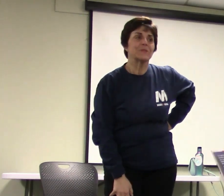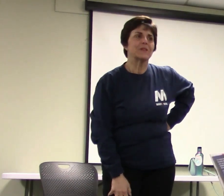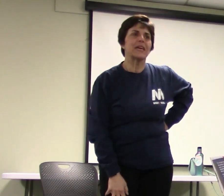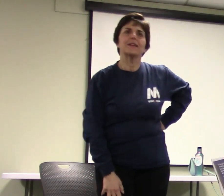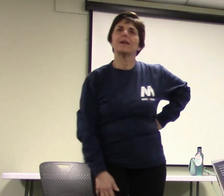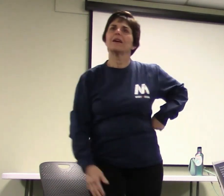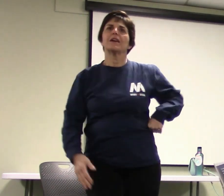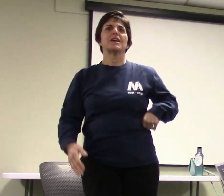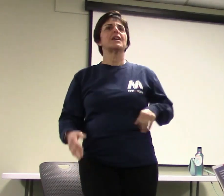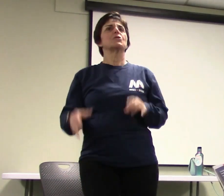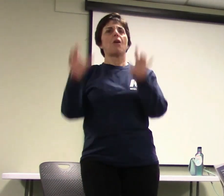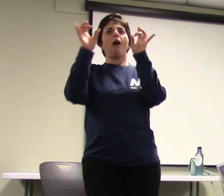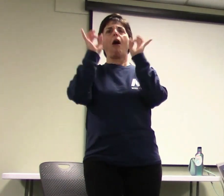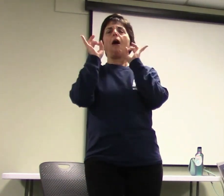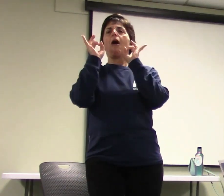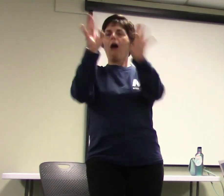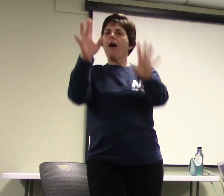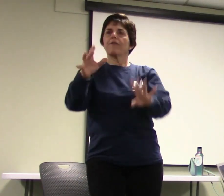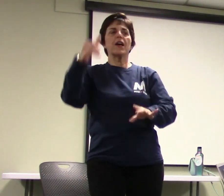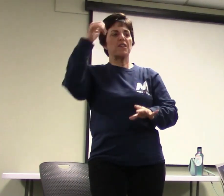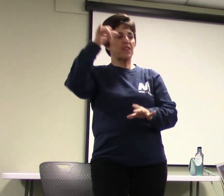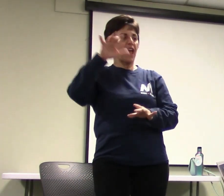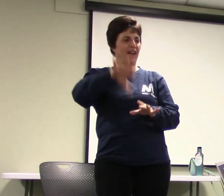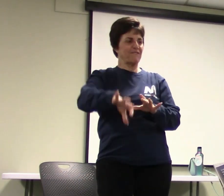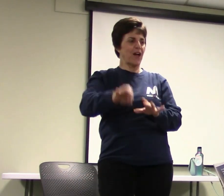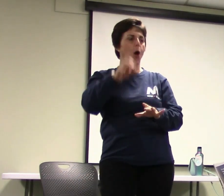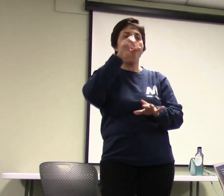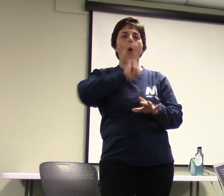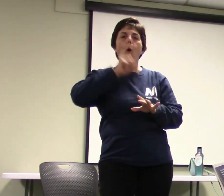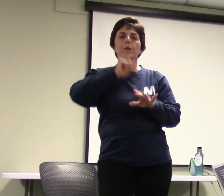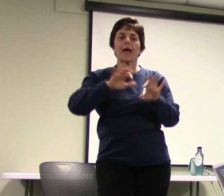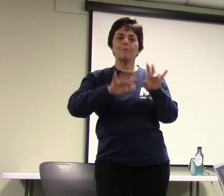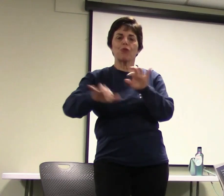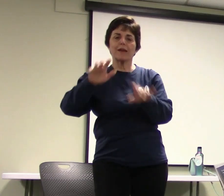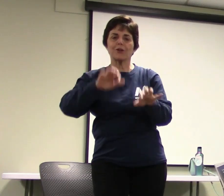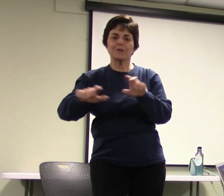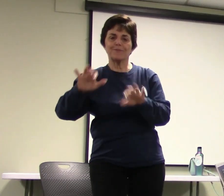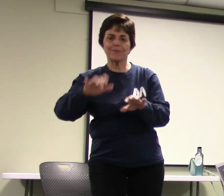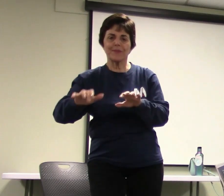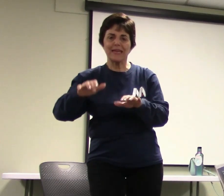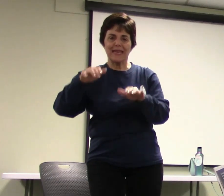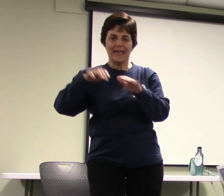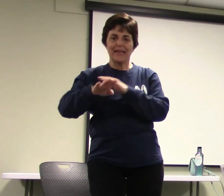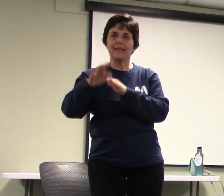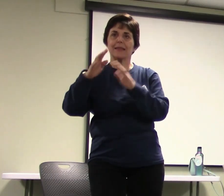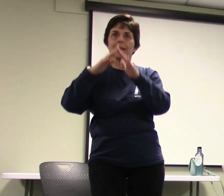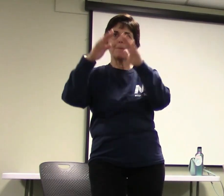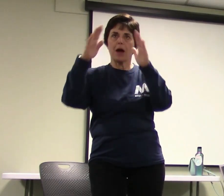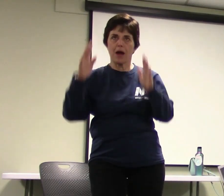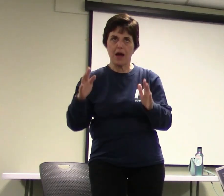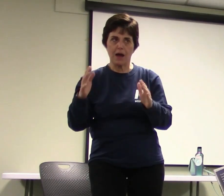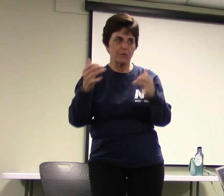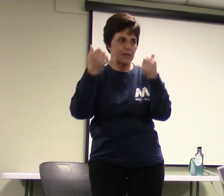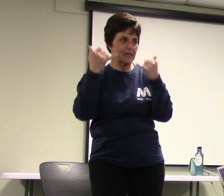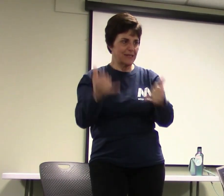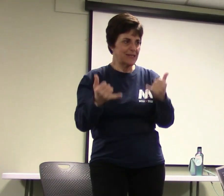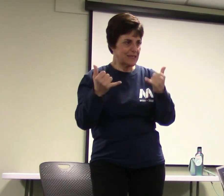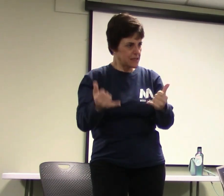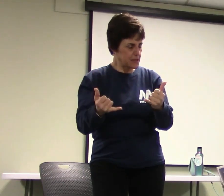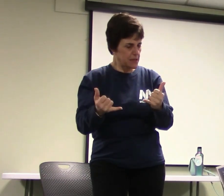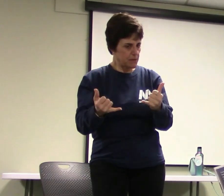It was bad enough. The cows had found the old typewriter in the barn.